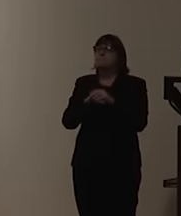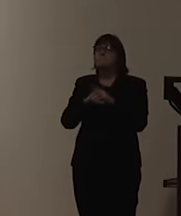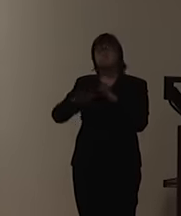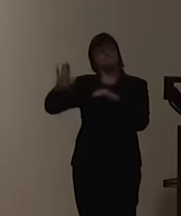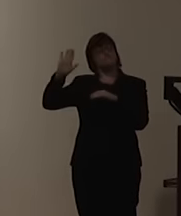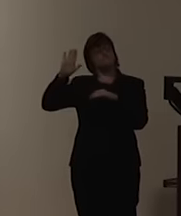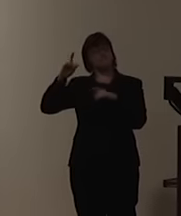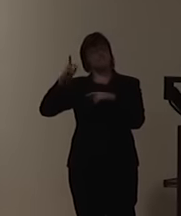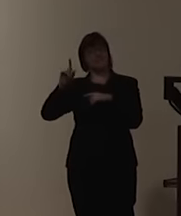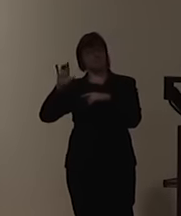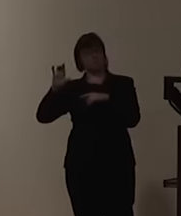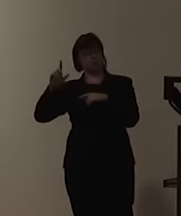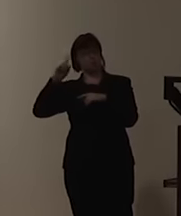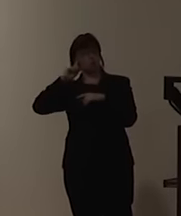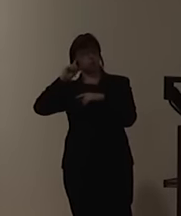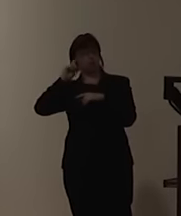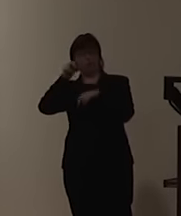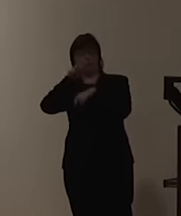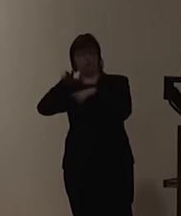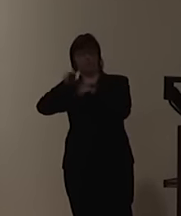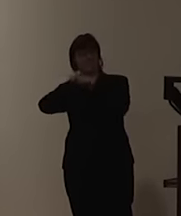time there had been Ebola in West Africa,